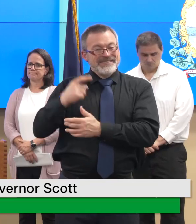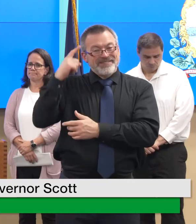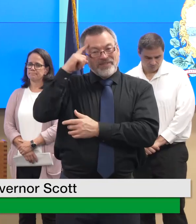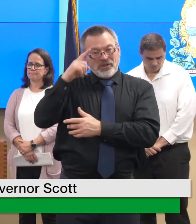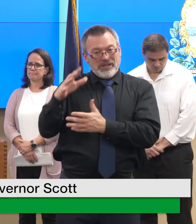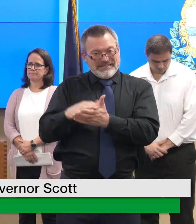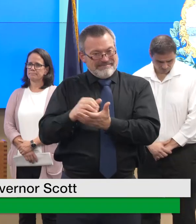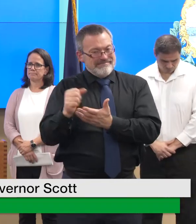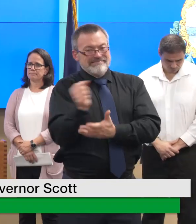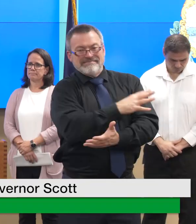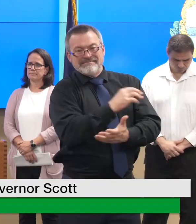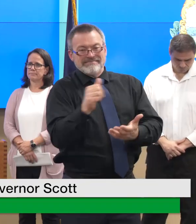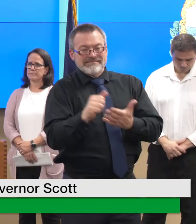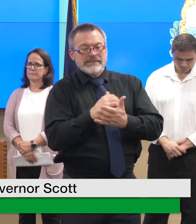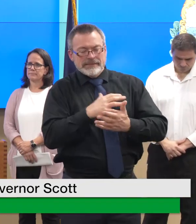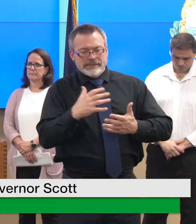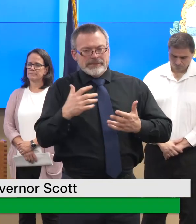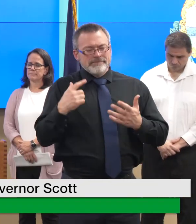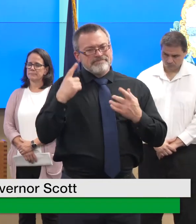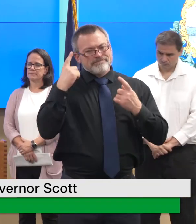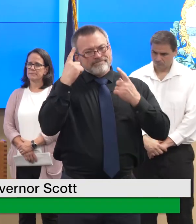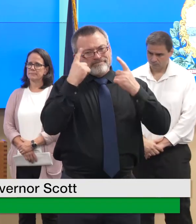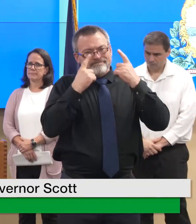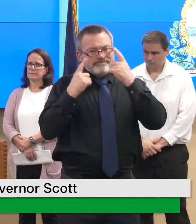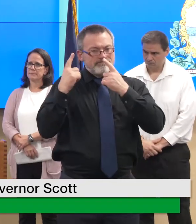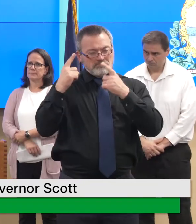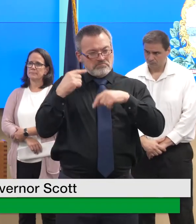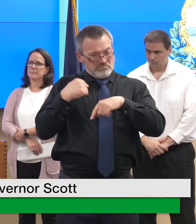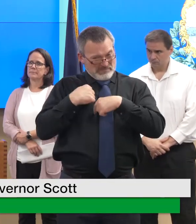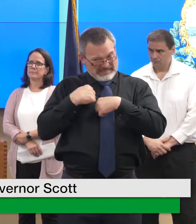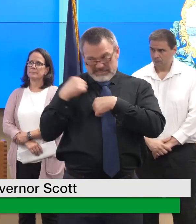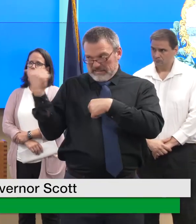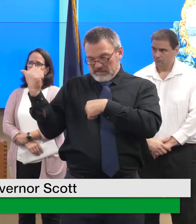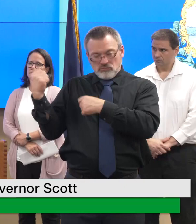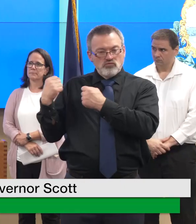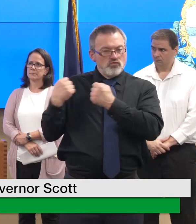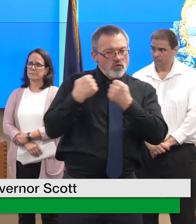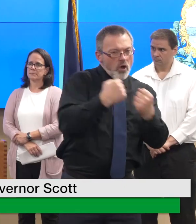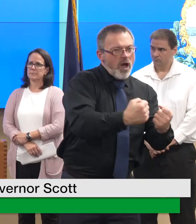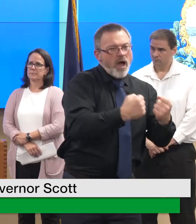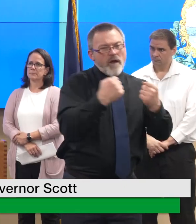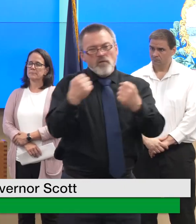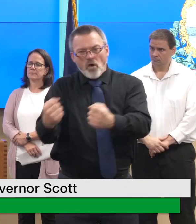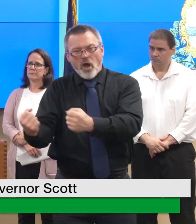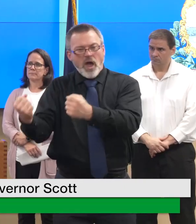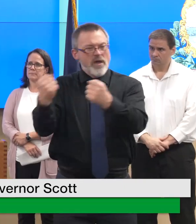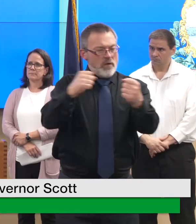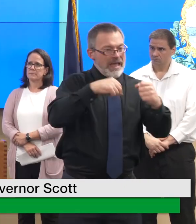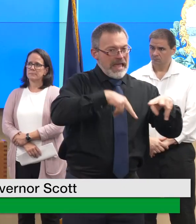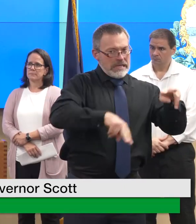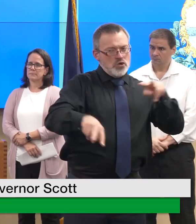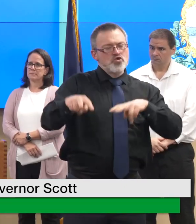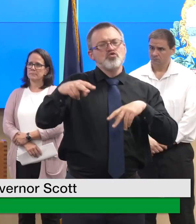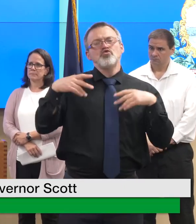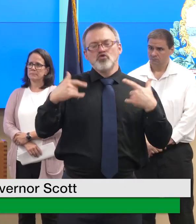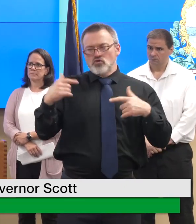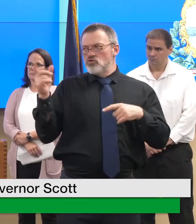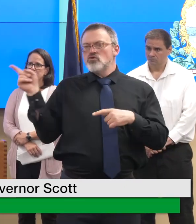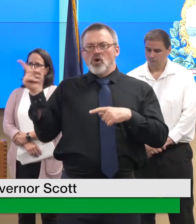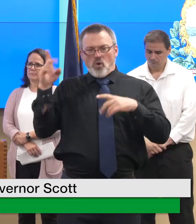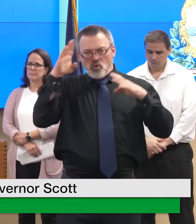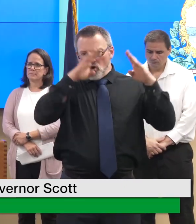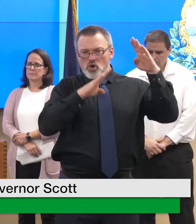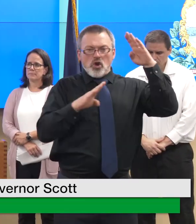The more I travel the state and look at the damage, the more concerned I am about the debris that I'm seeing, the woody debris in